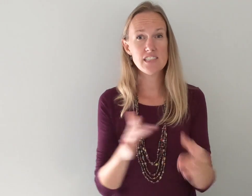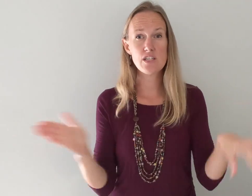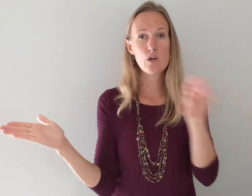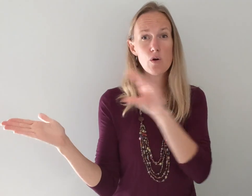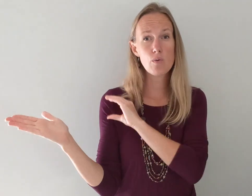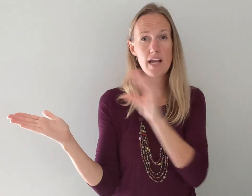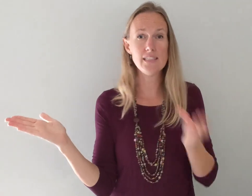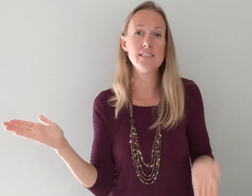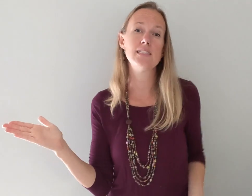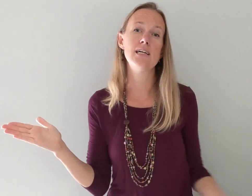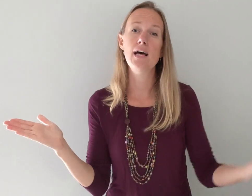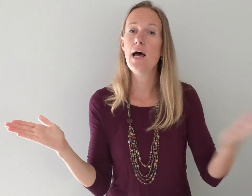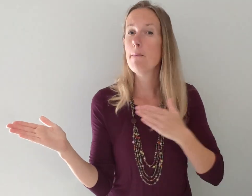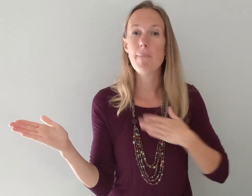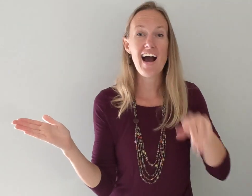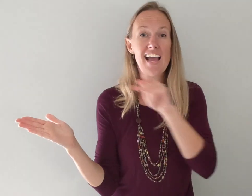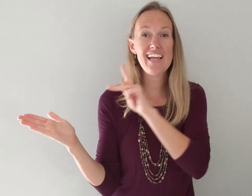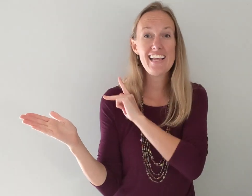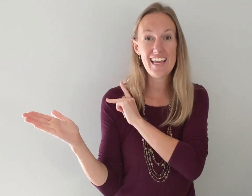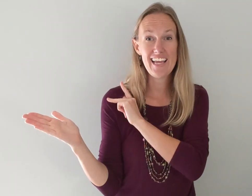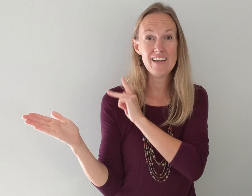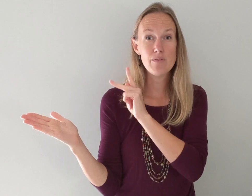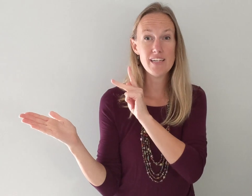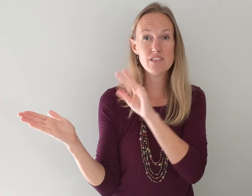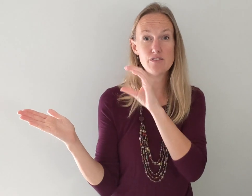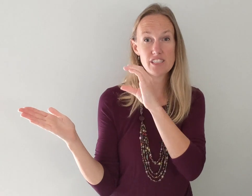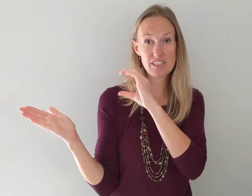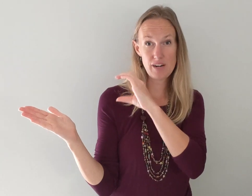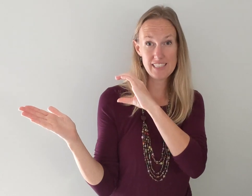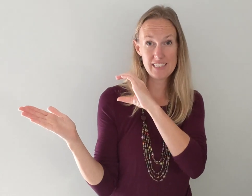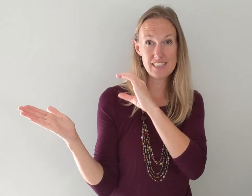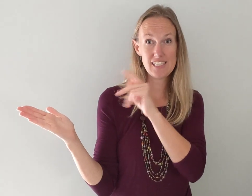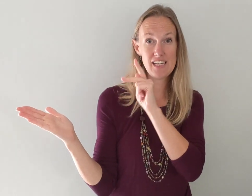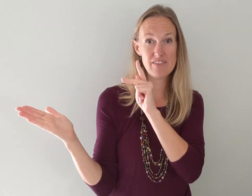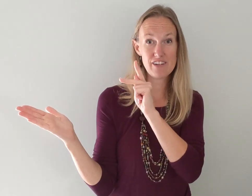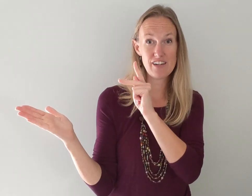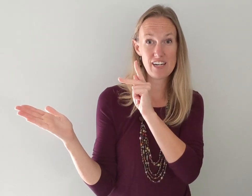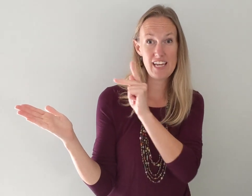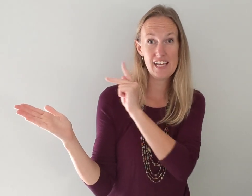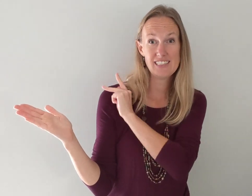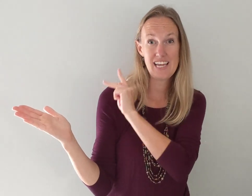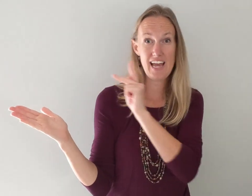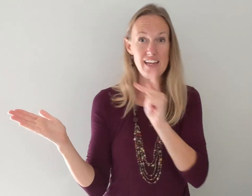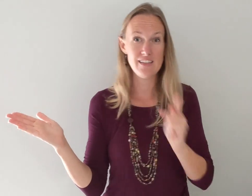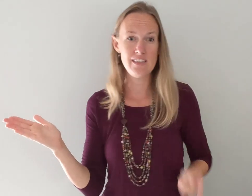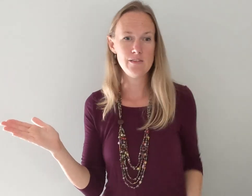Jesus Christ, my King, right? So for Christ it's a C and for King it's a K.